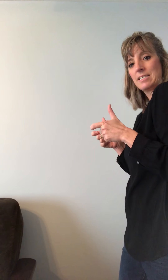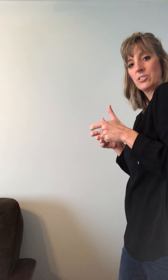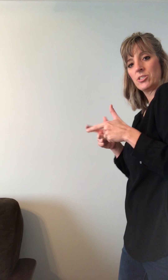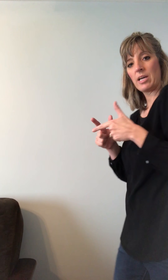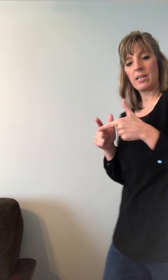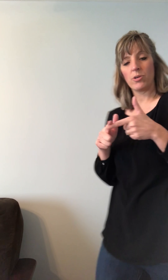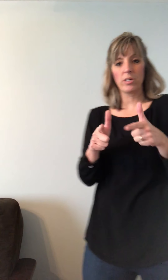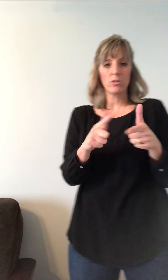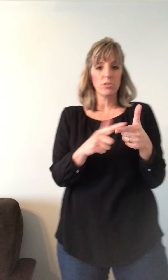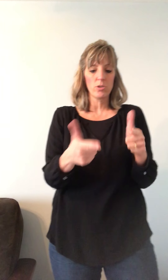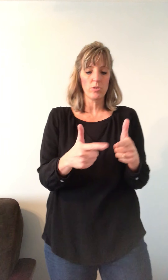So you kind of crinkle